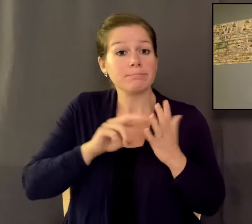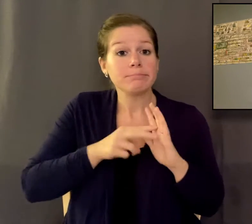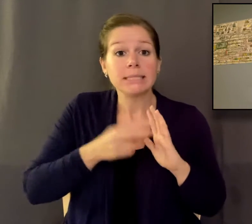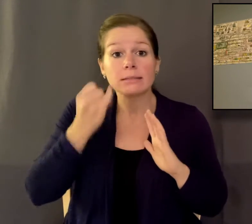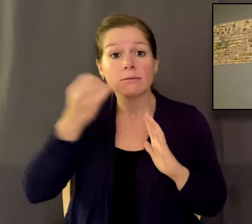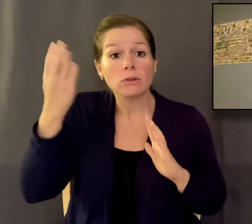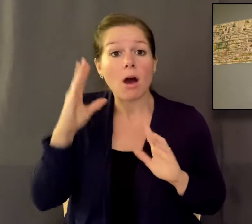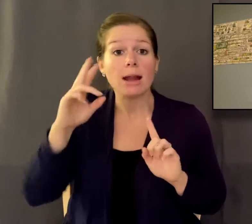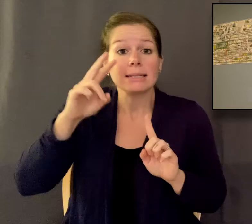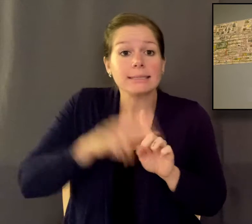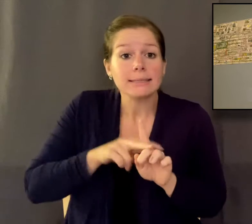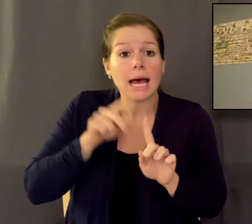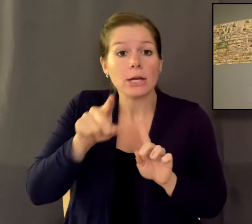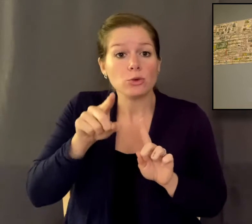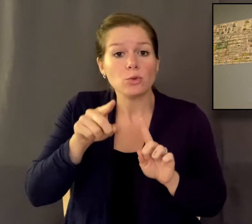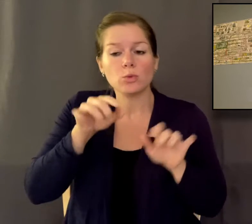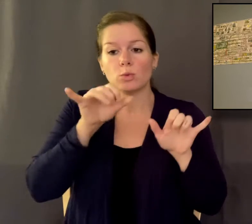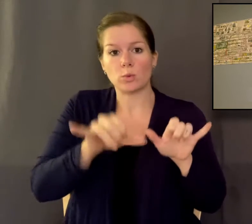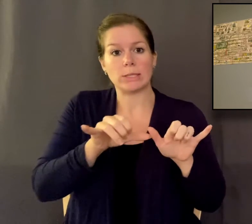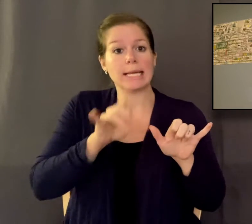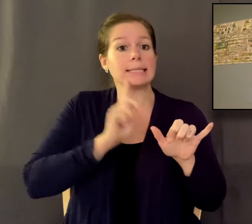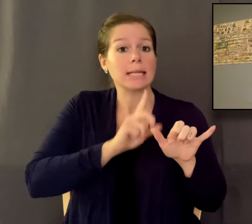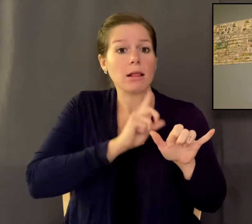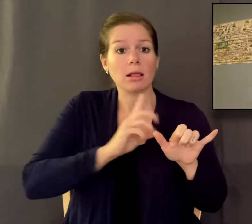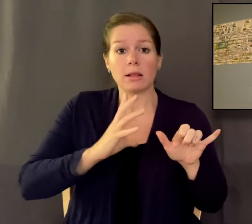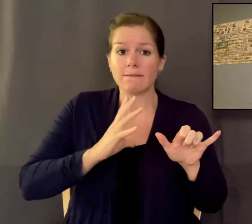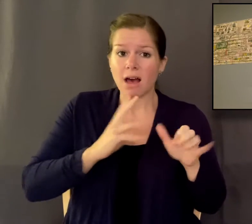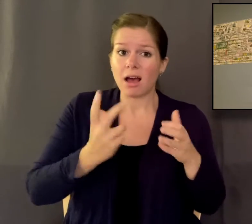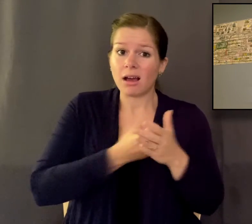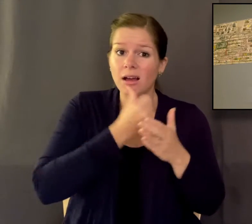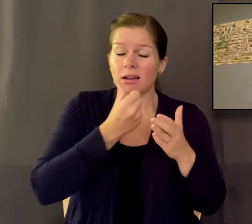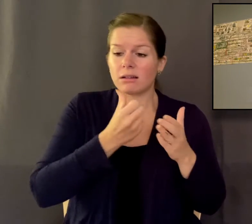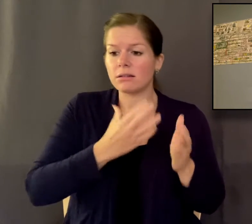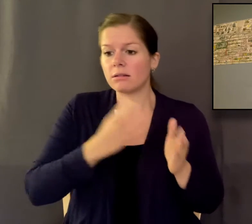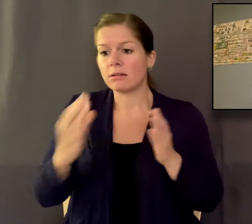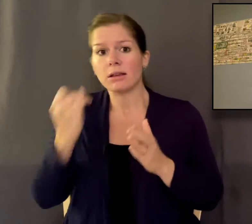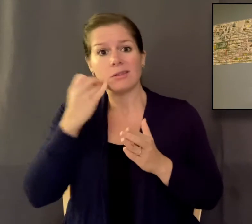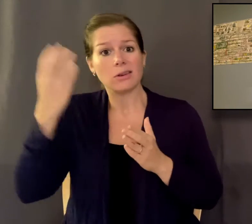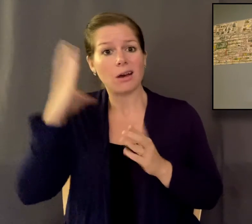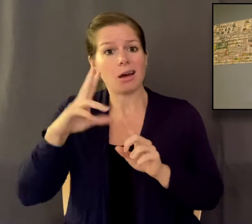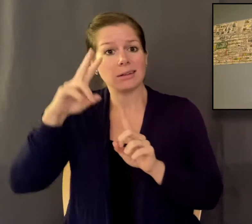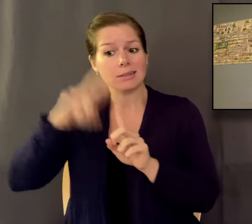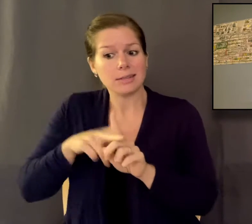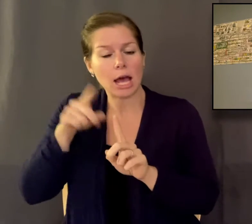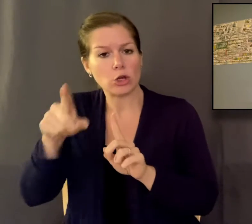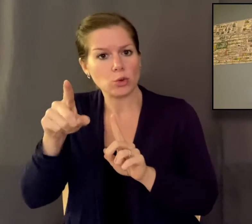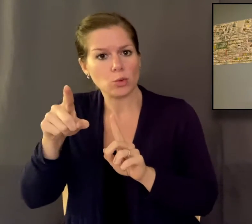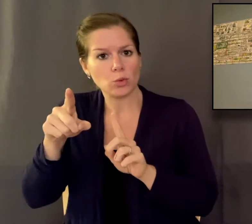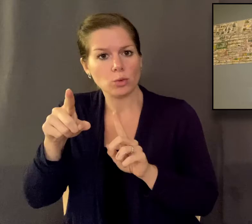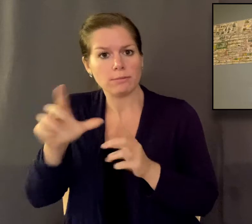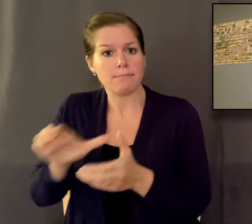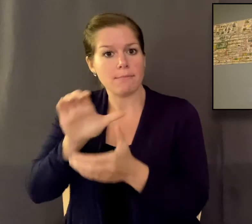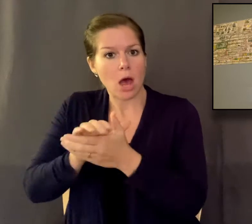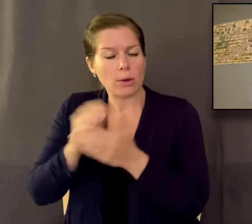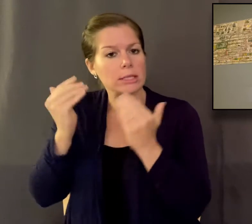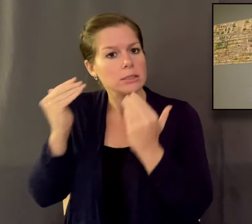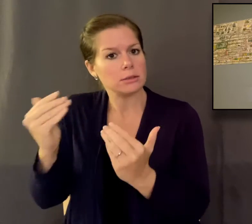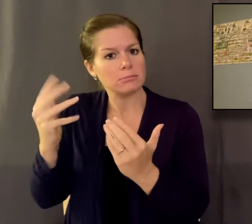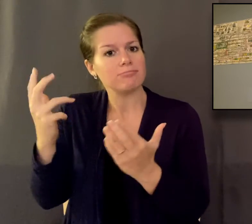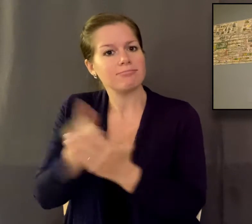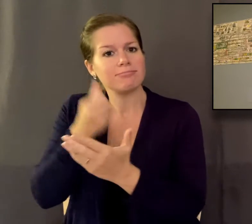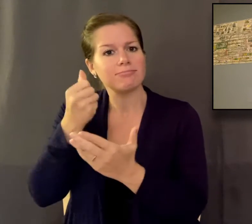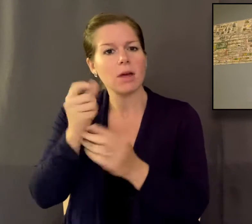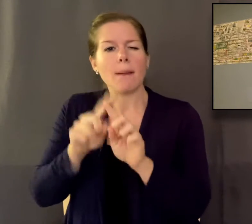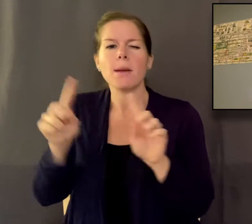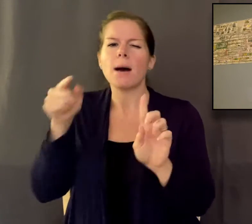the Lord could take your spouse home and you could be single again. So that assignment can change. And the point is, whatever station you're in, don't be discontent,